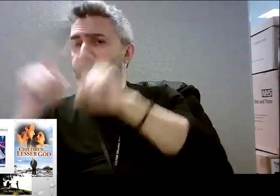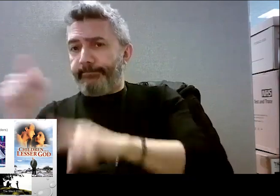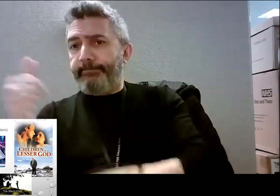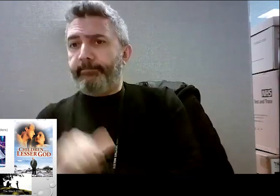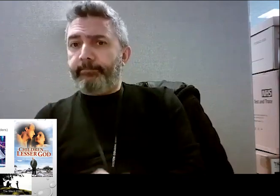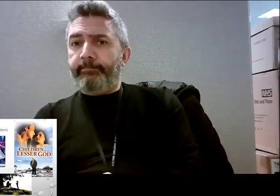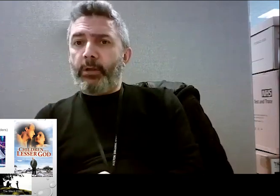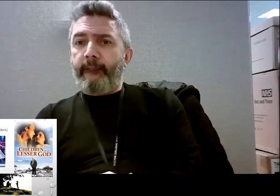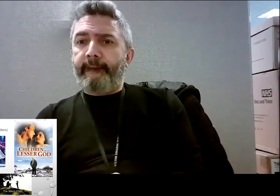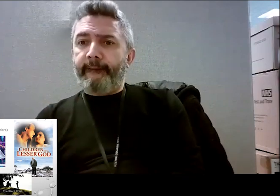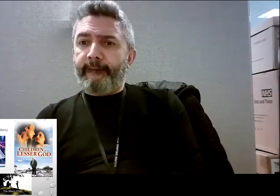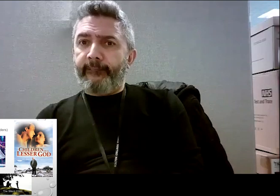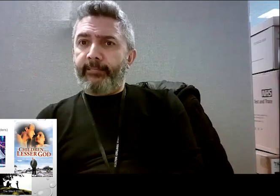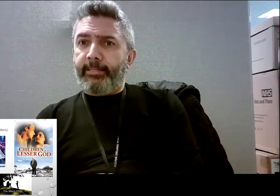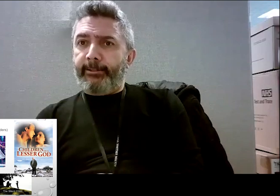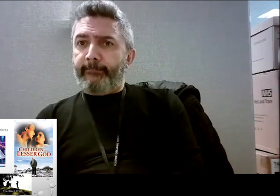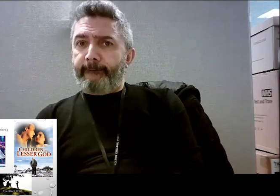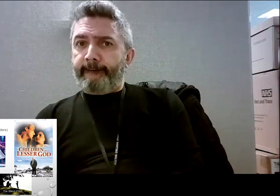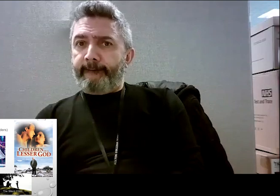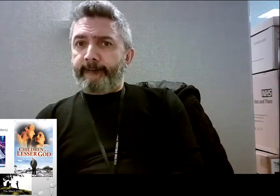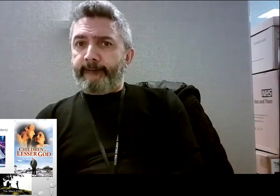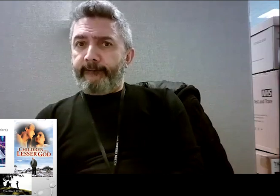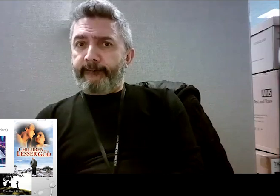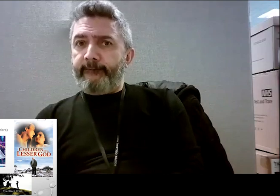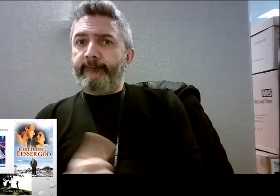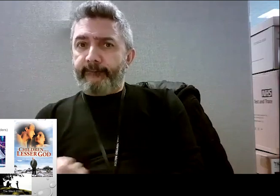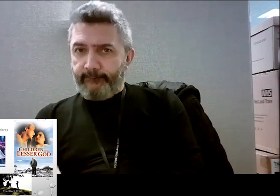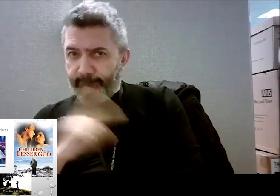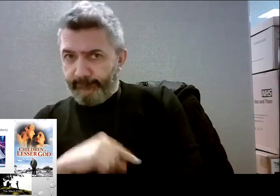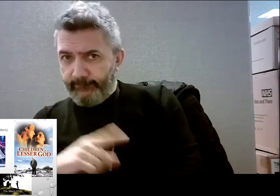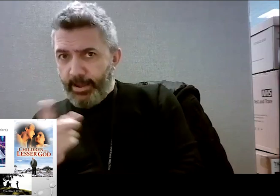She won an Oscar for, I think she won an Oscar for Children of a Lesser God.